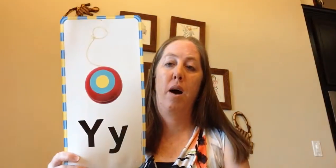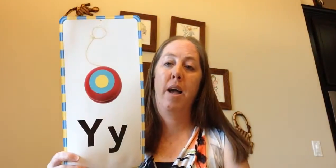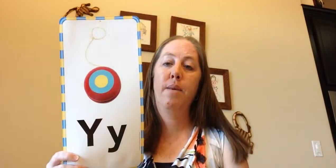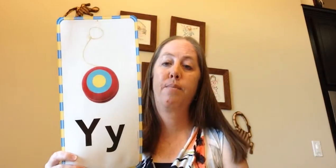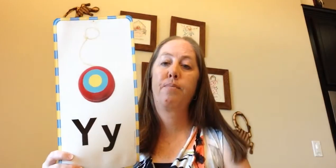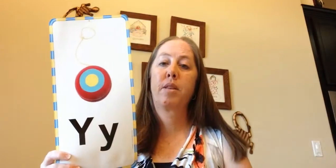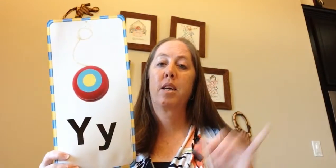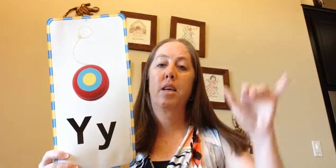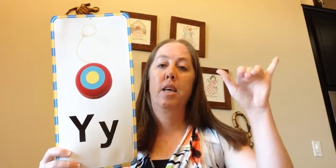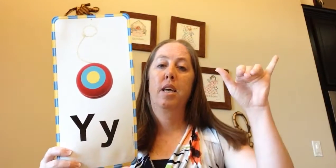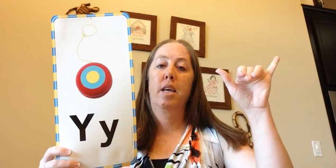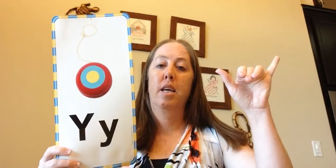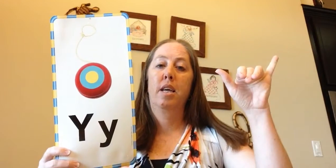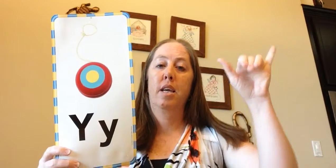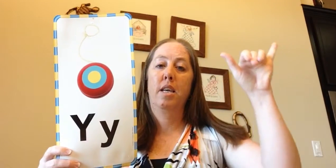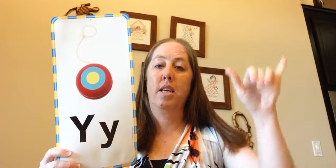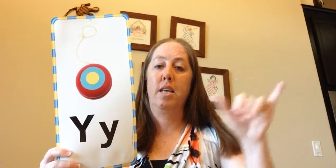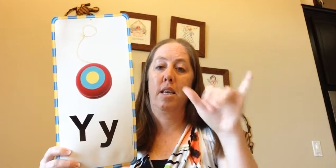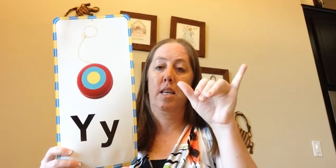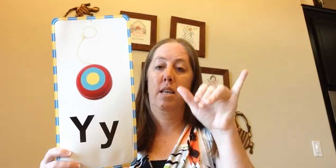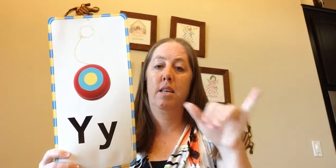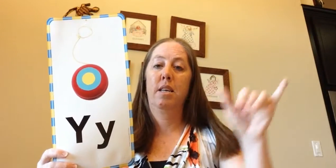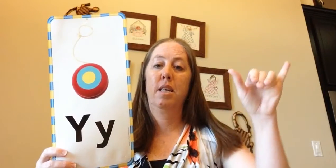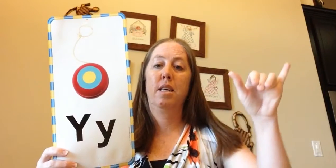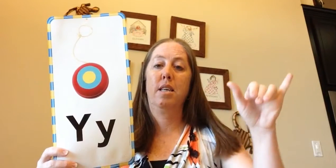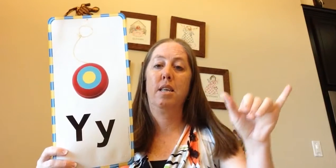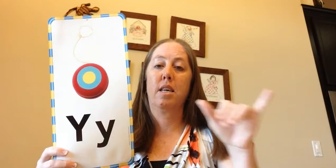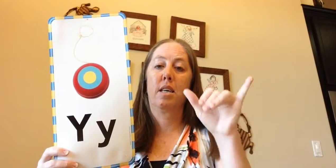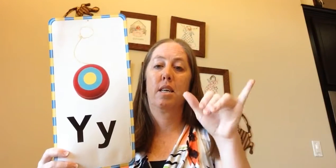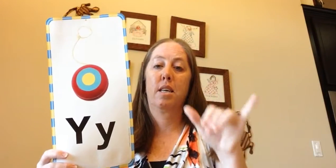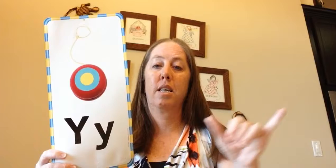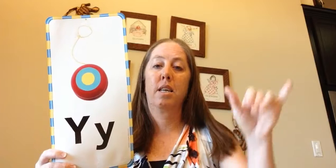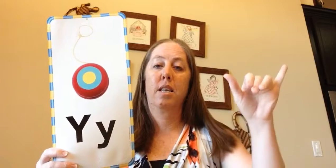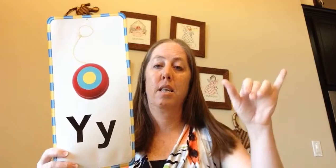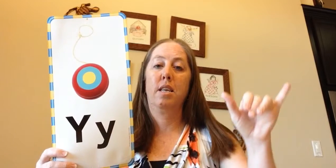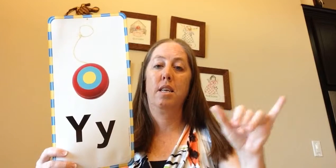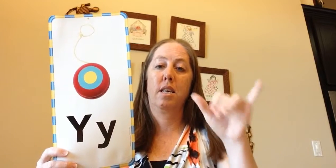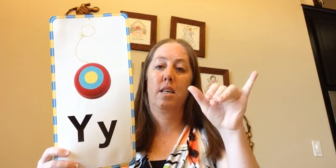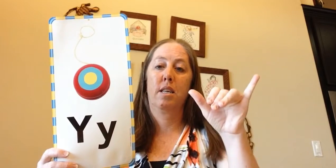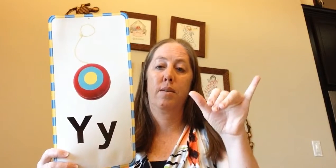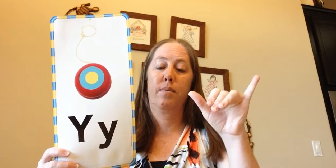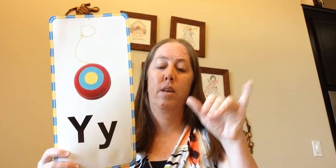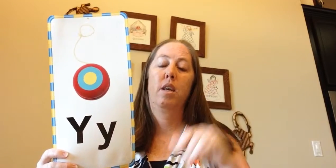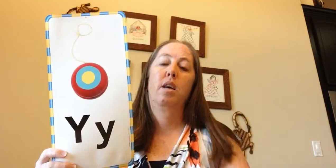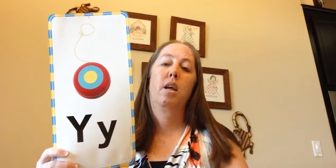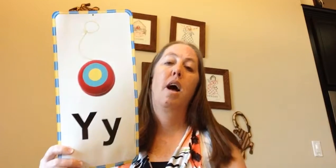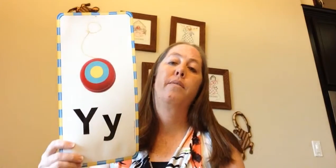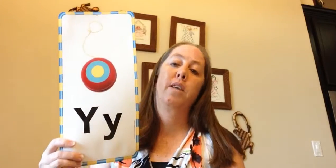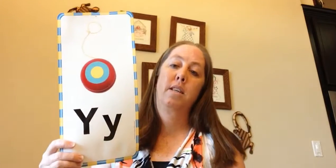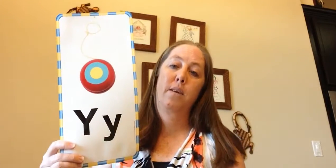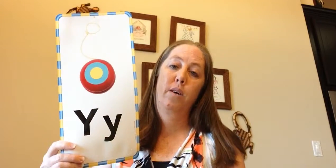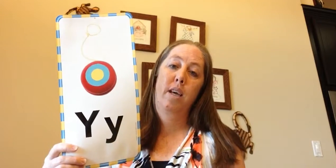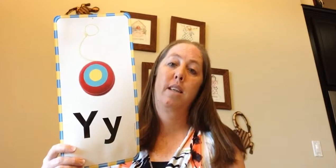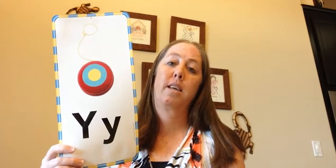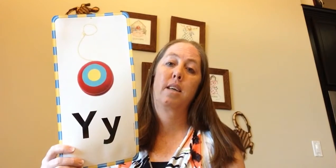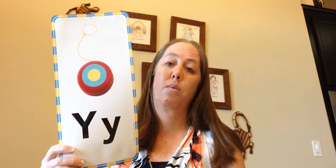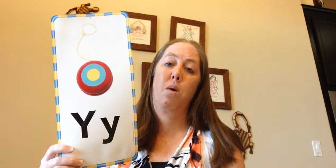Y, Y, Y. Y. I've seen several kids get